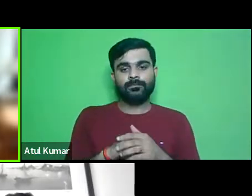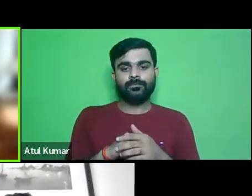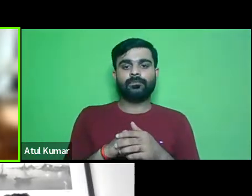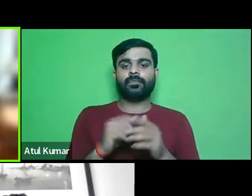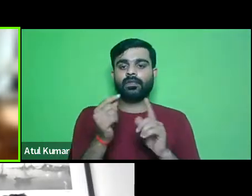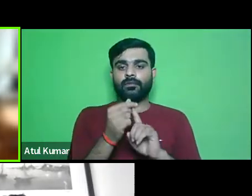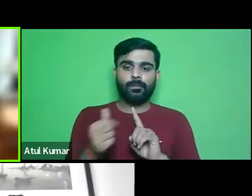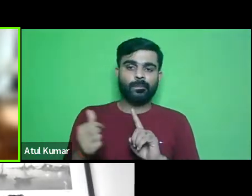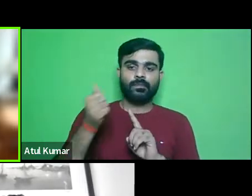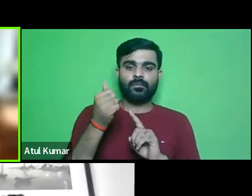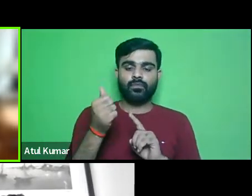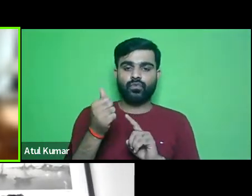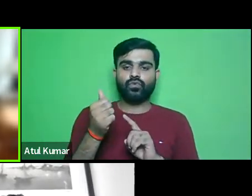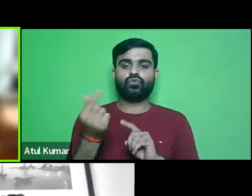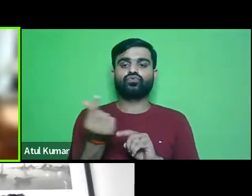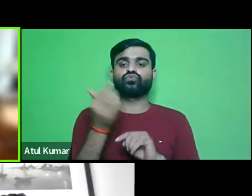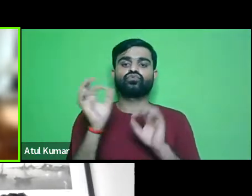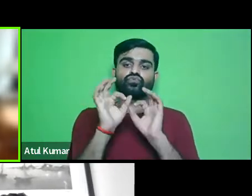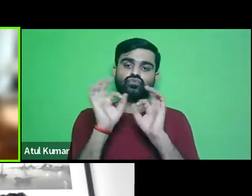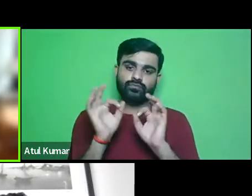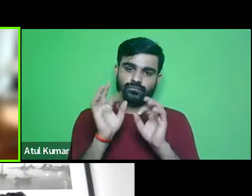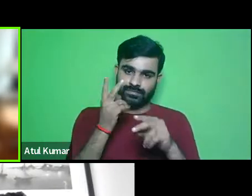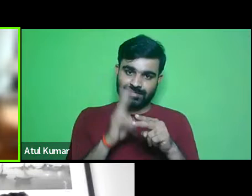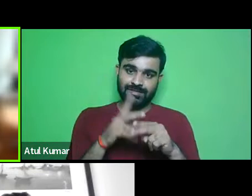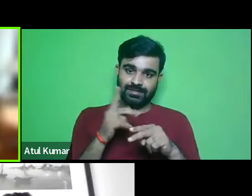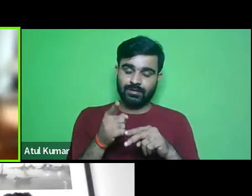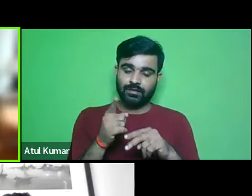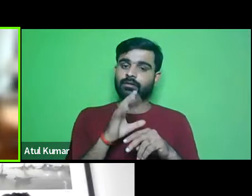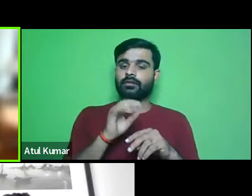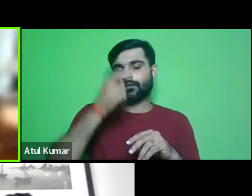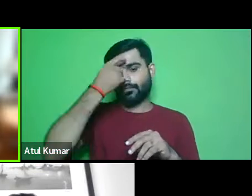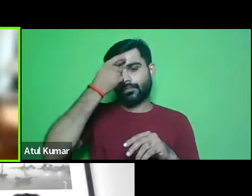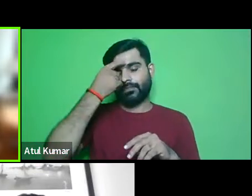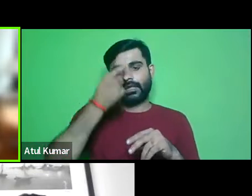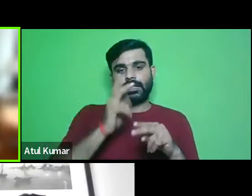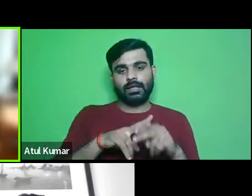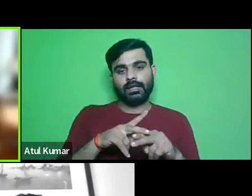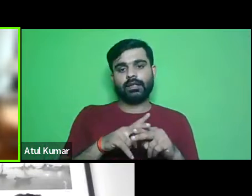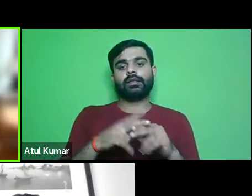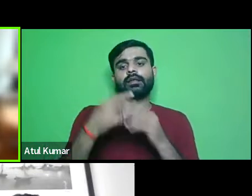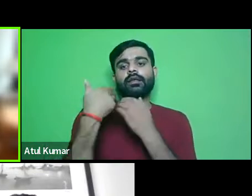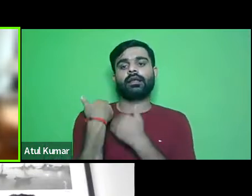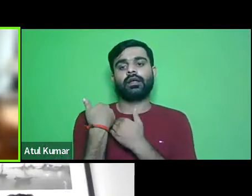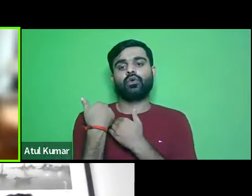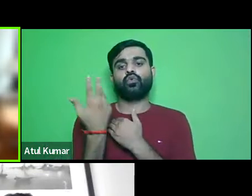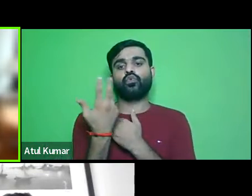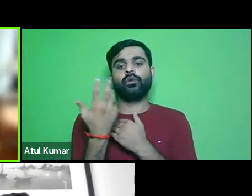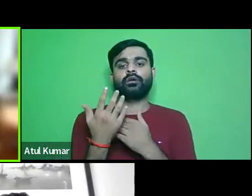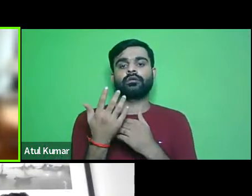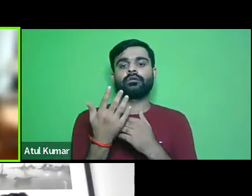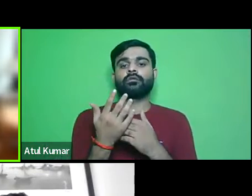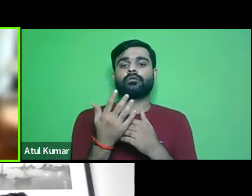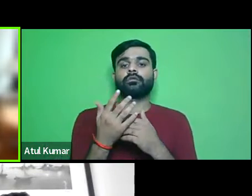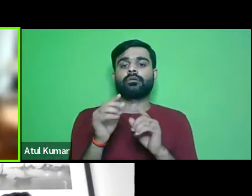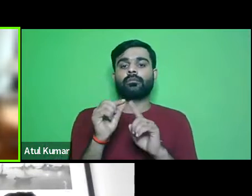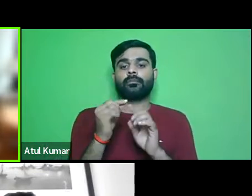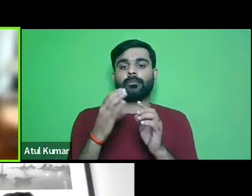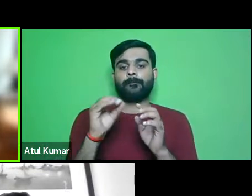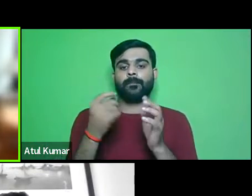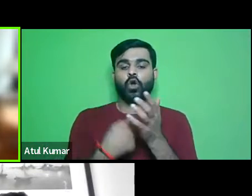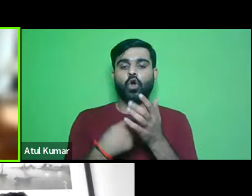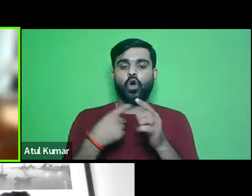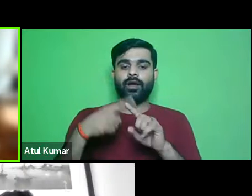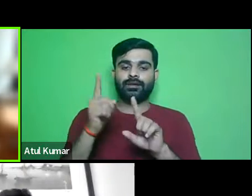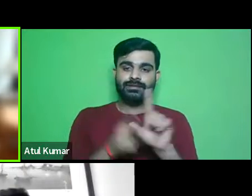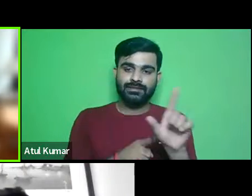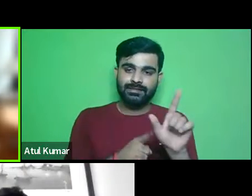precedents for not using them. I think it's really the problem comes when proxy attributes